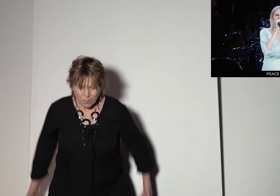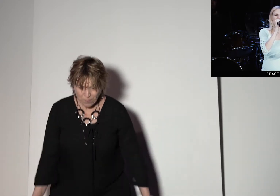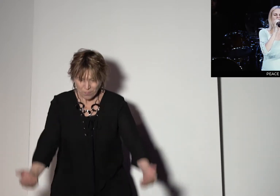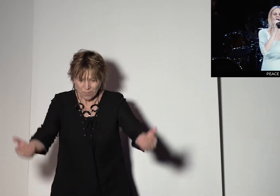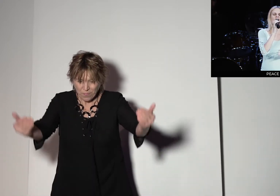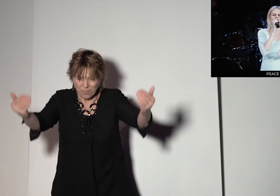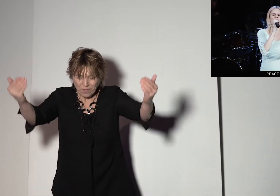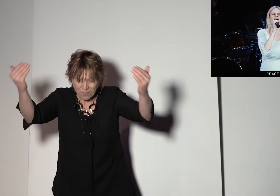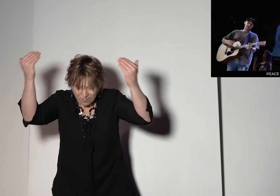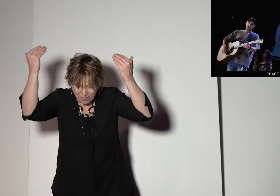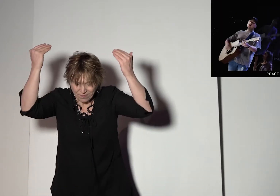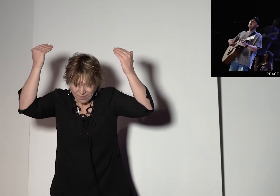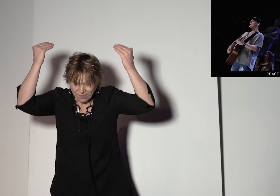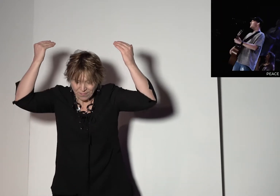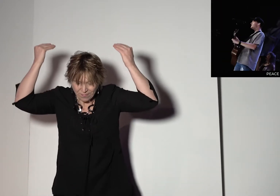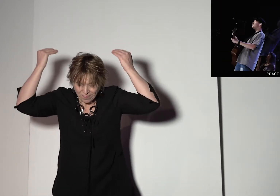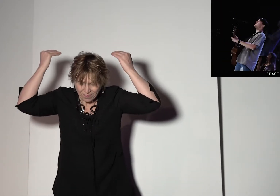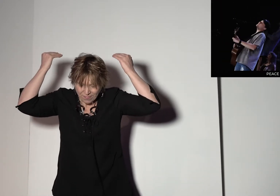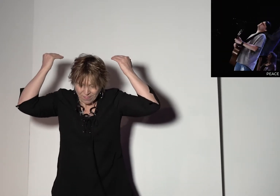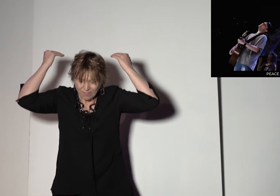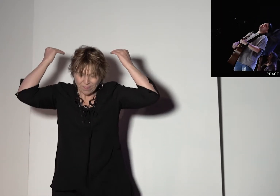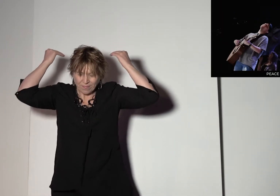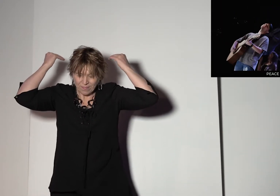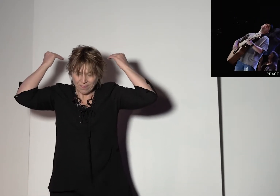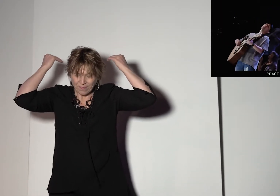Peace over me.